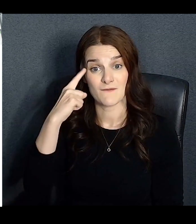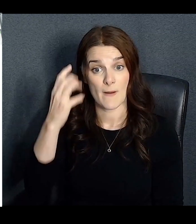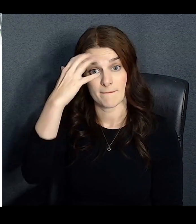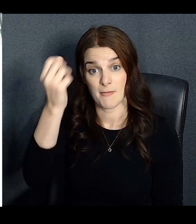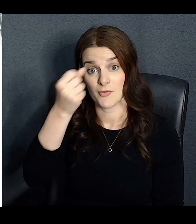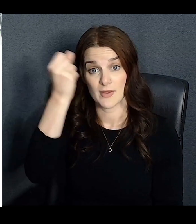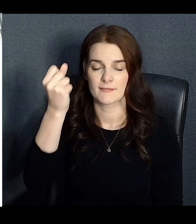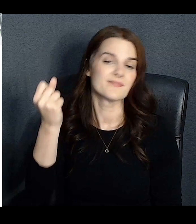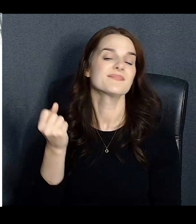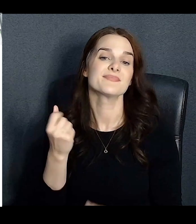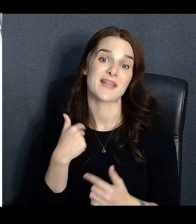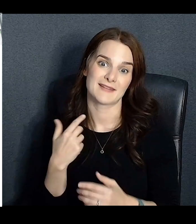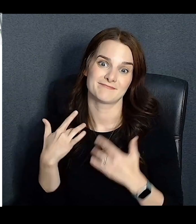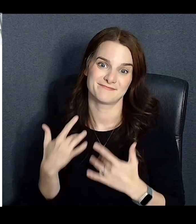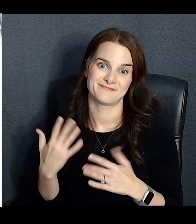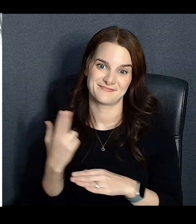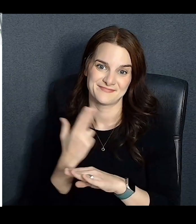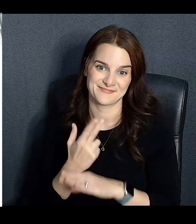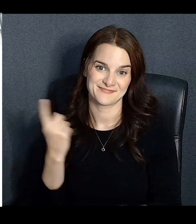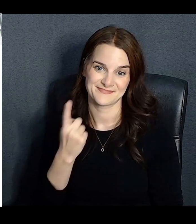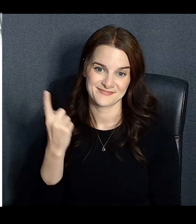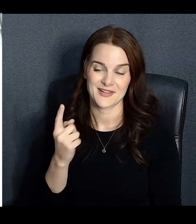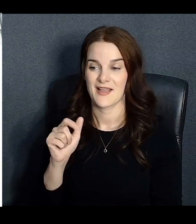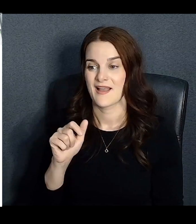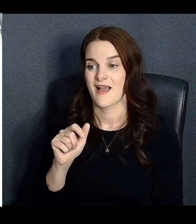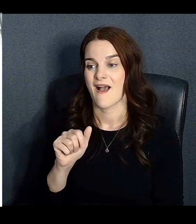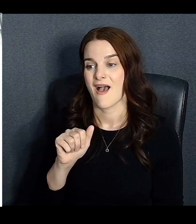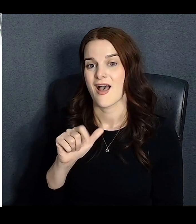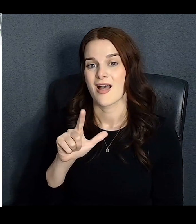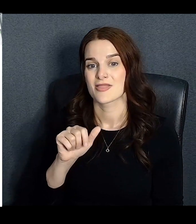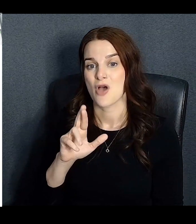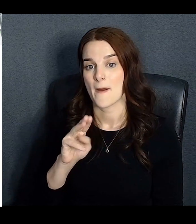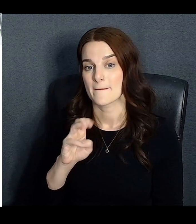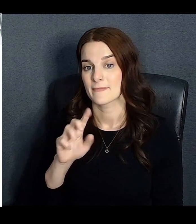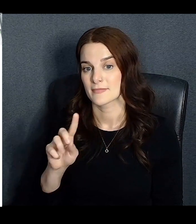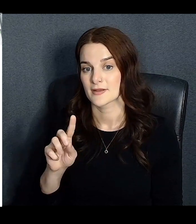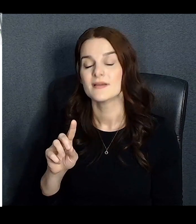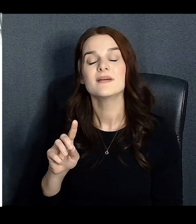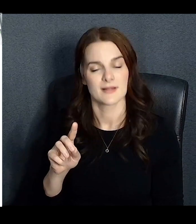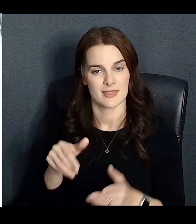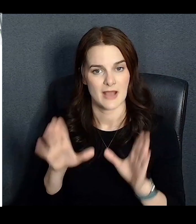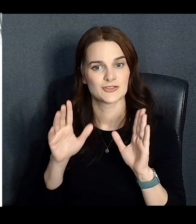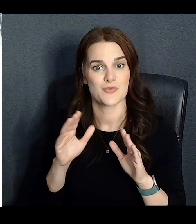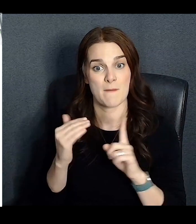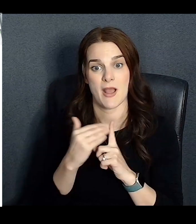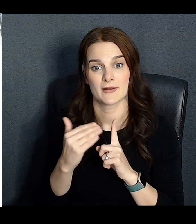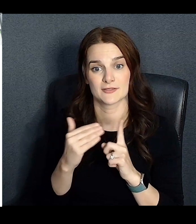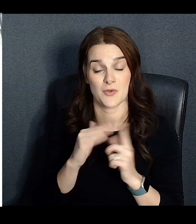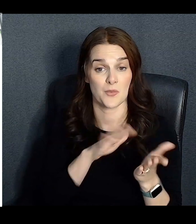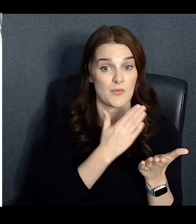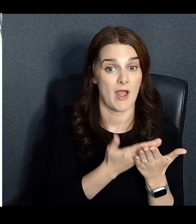Some apps for memory. These are things that I personally use all the time. So things like Alarmed, which would allow you to set reminders for when